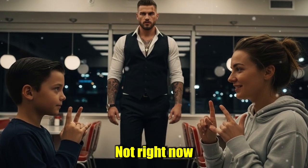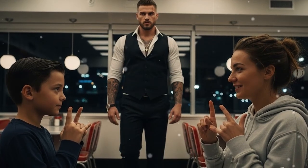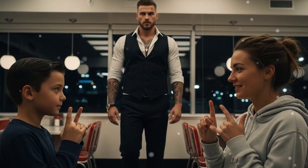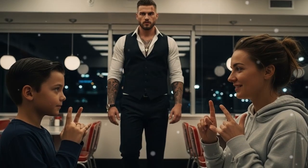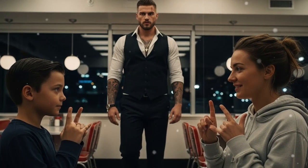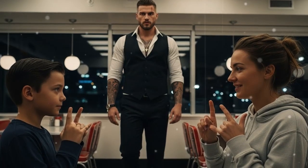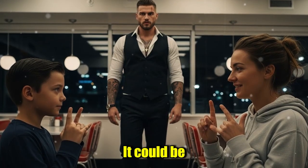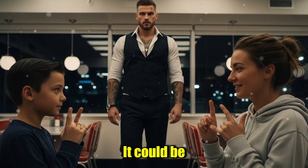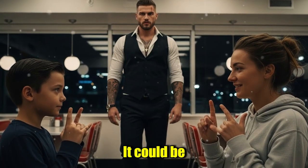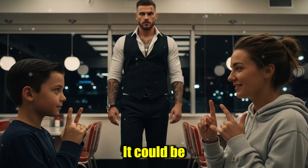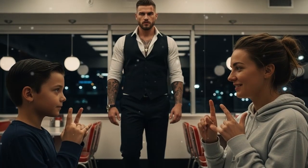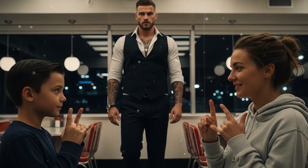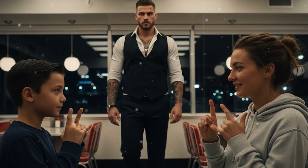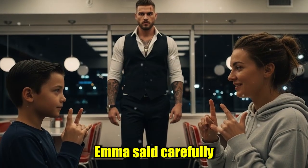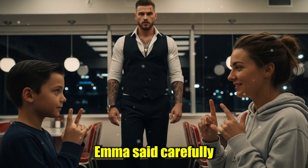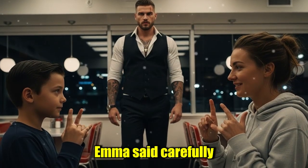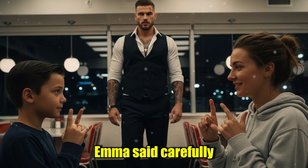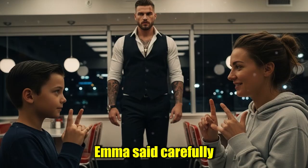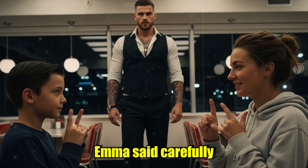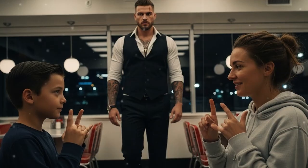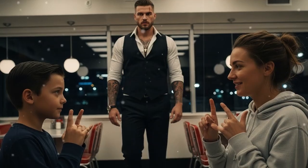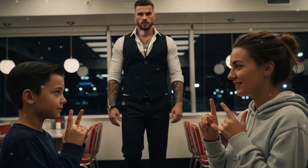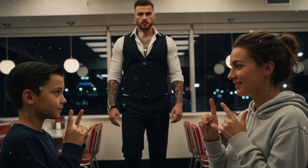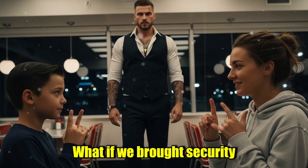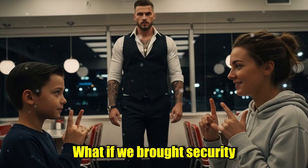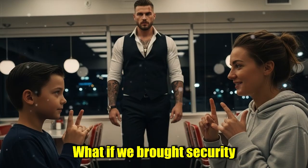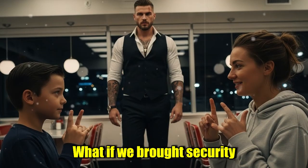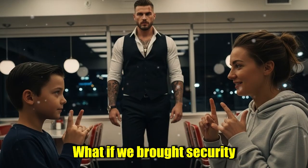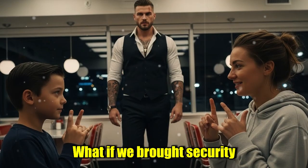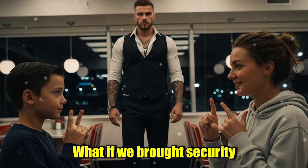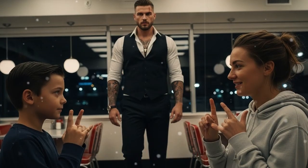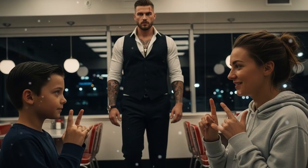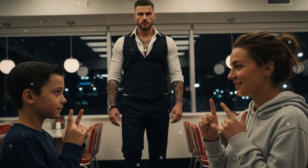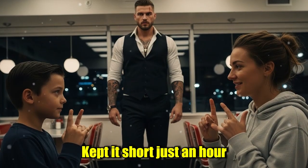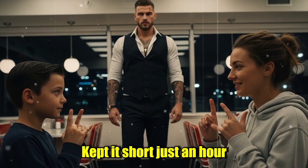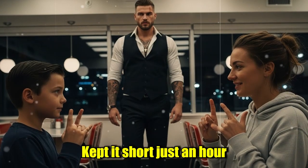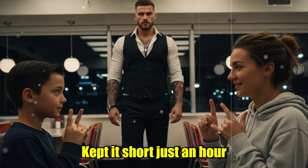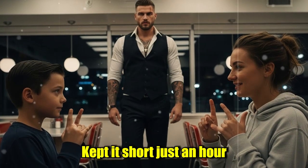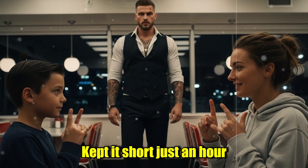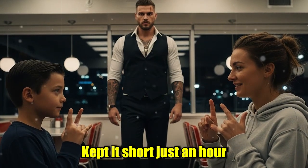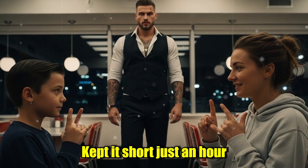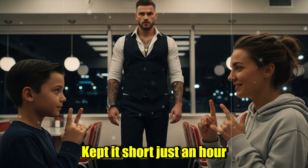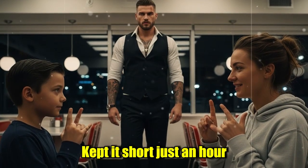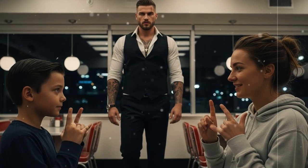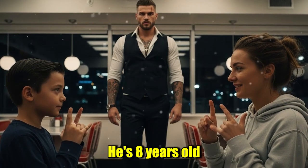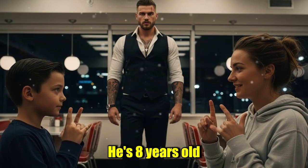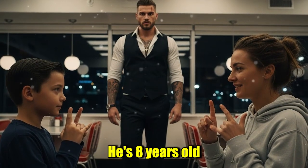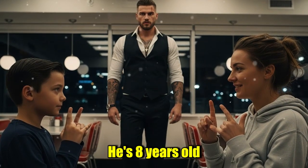now." "It could be," Emma said carefully. "What if we brought security? Kept it short, just an hour?" "He's 8